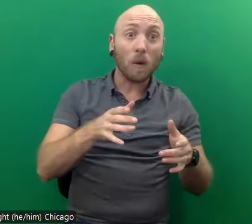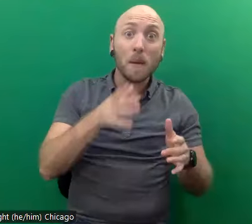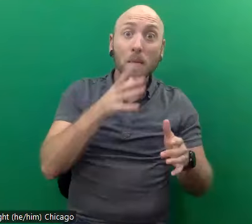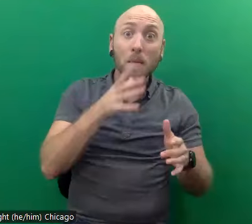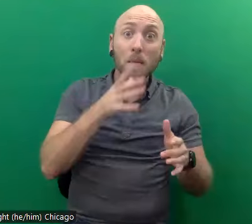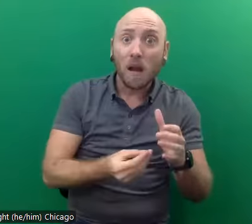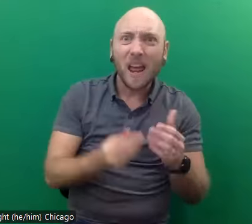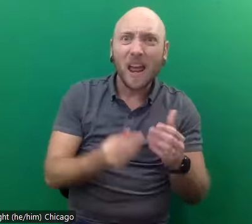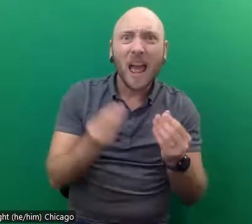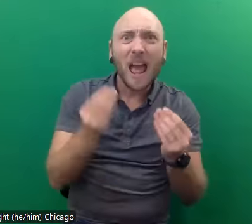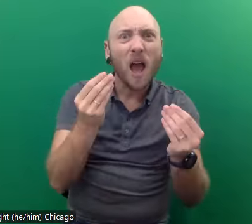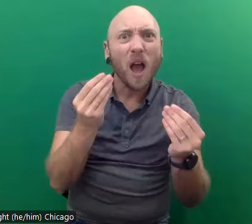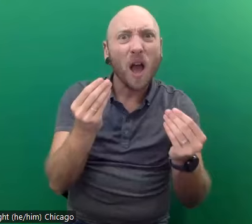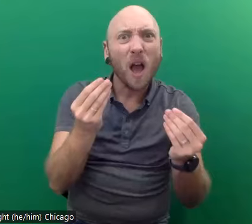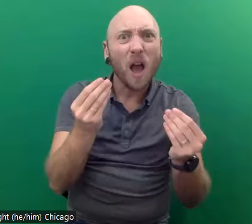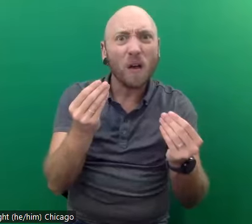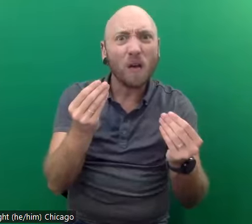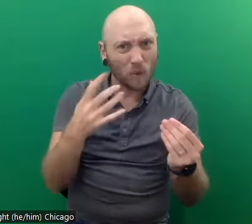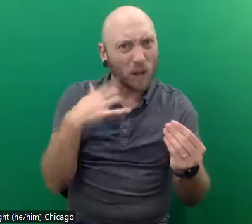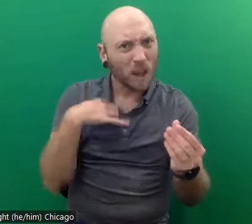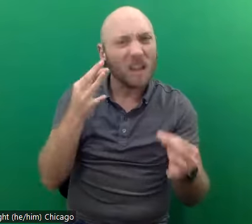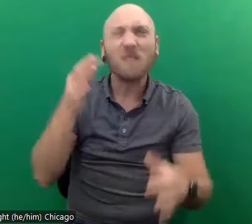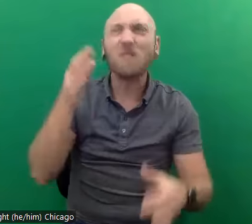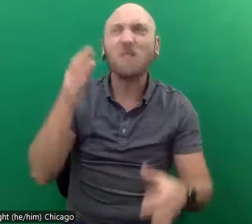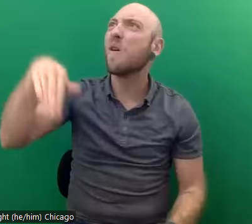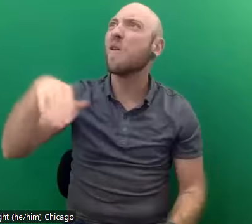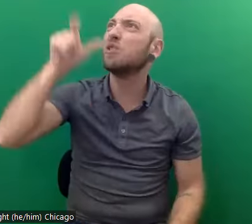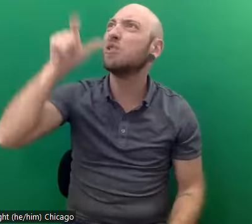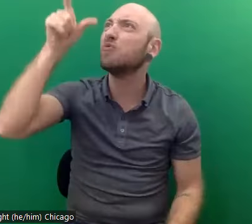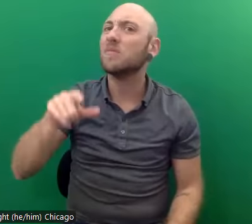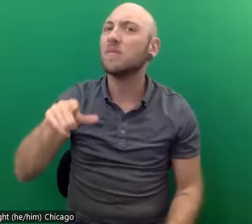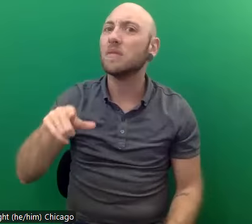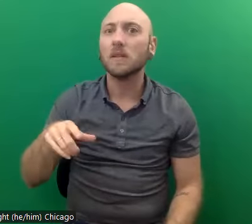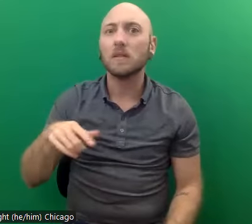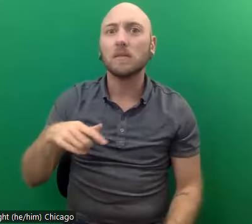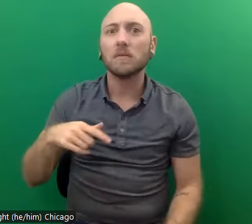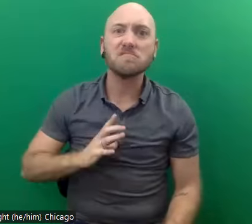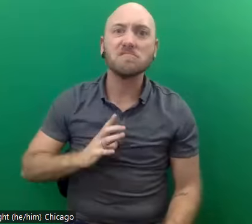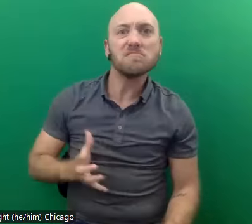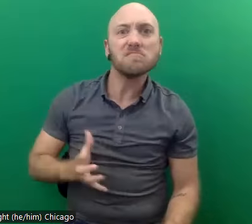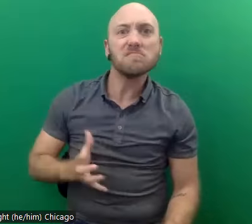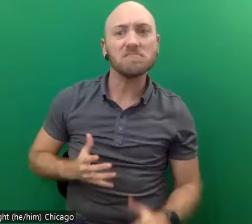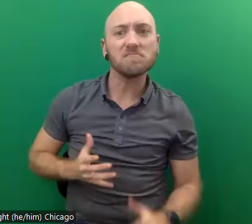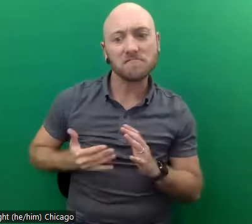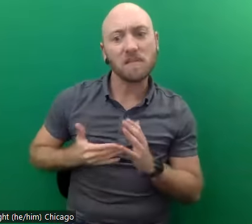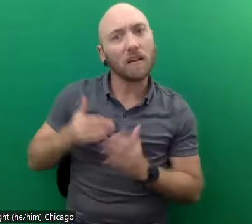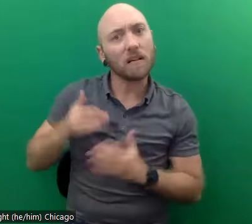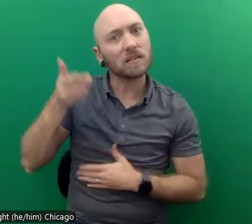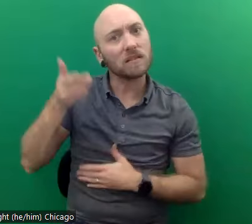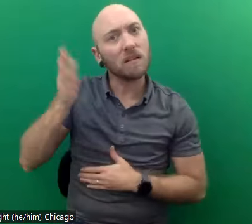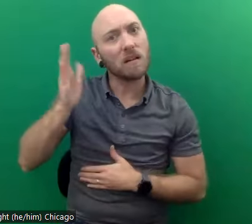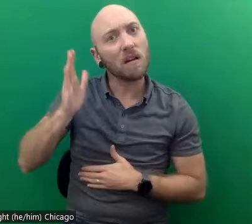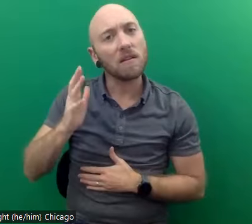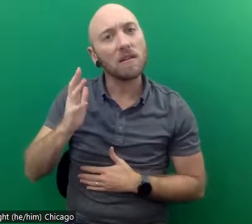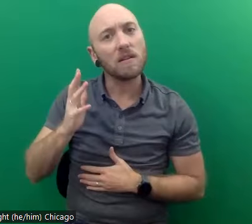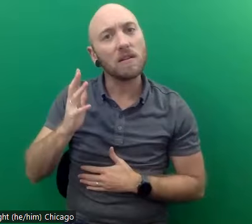I denounced God, and right, and I had the hugest resentment for against God for a very